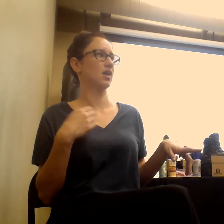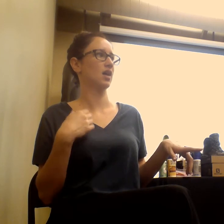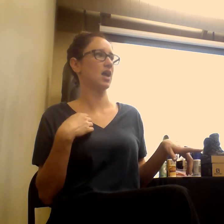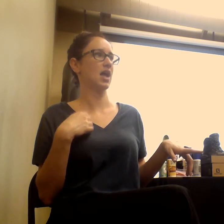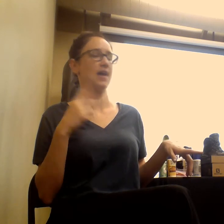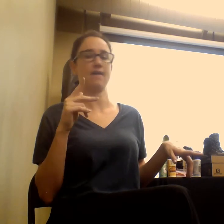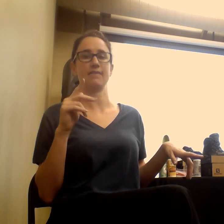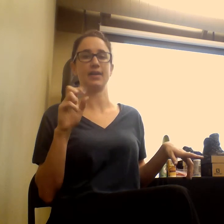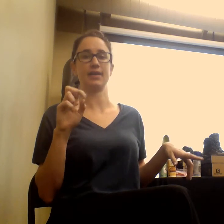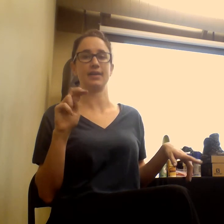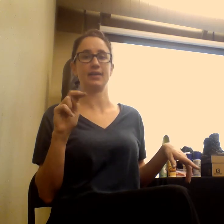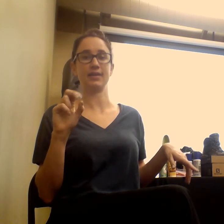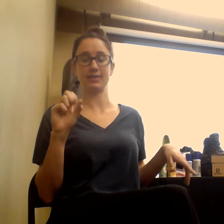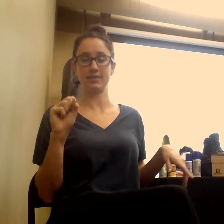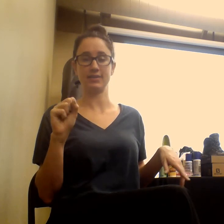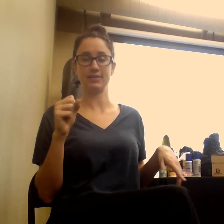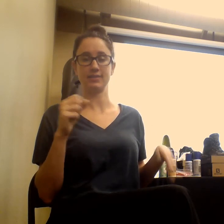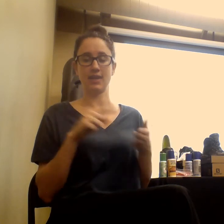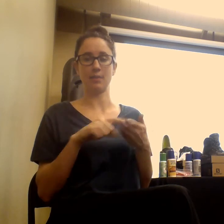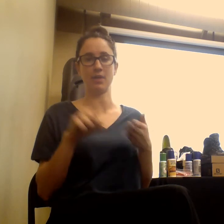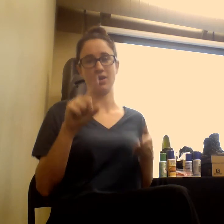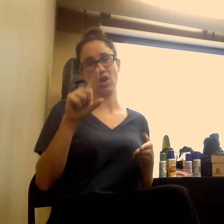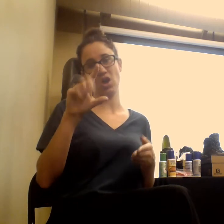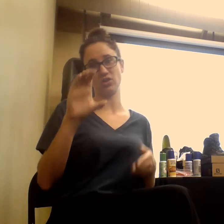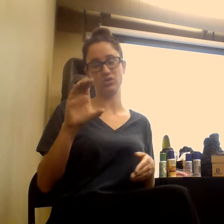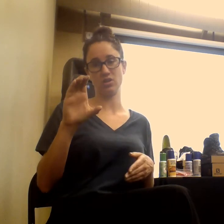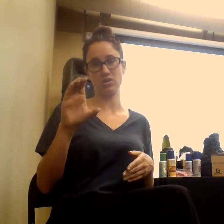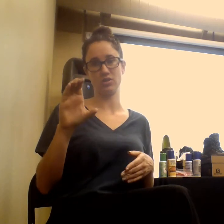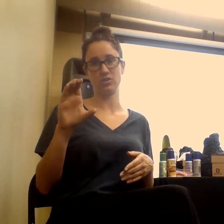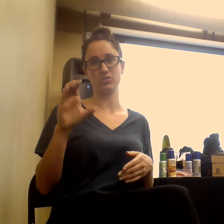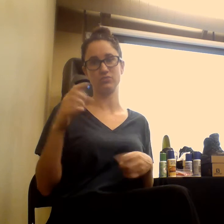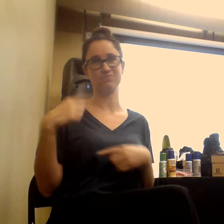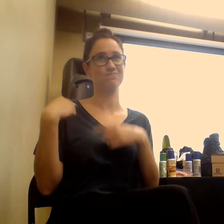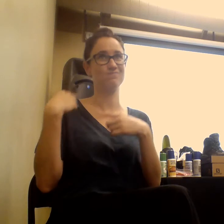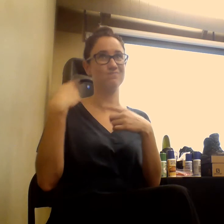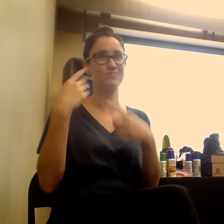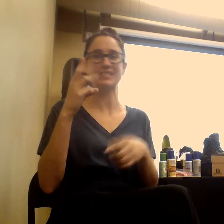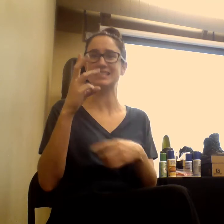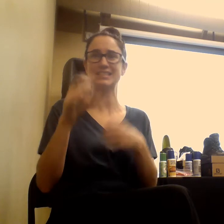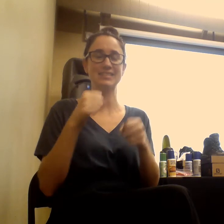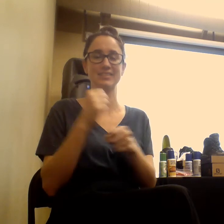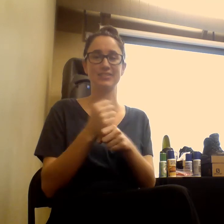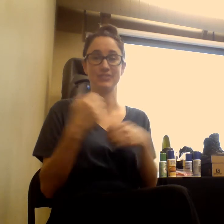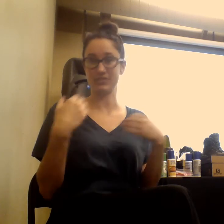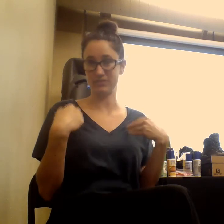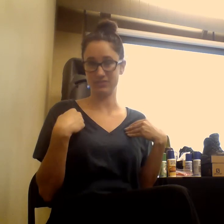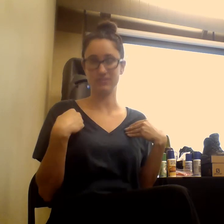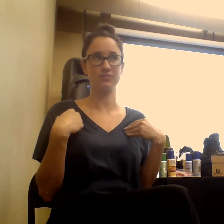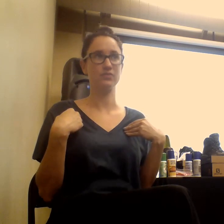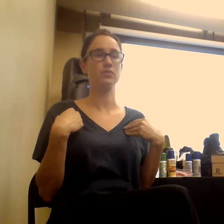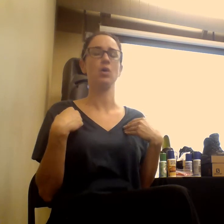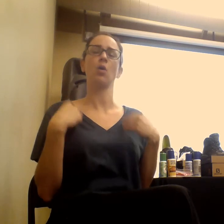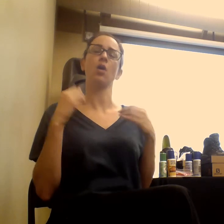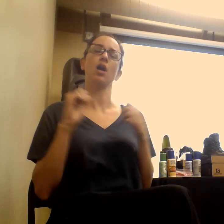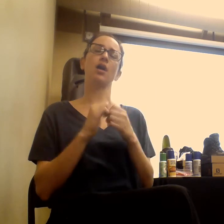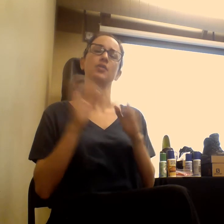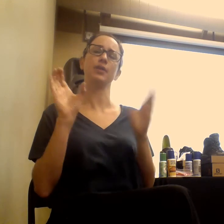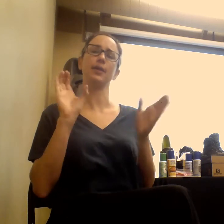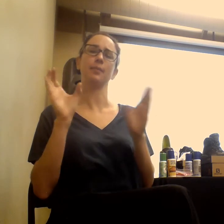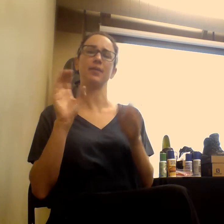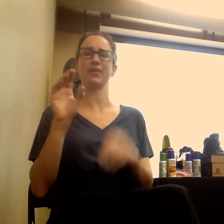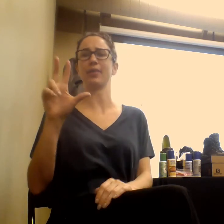Versus like a $250. I mean, how do I know? First of all, put them on, and you'll be able to tell a difference